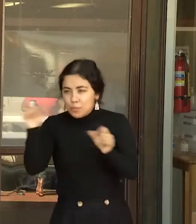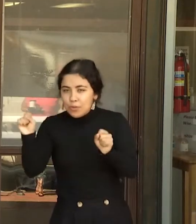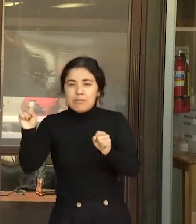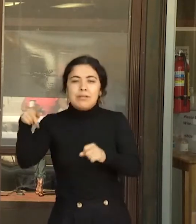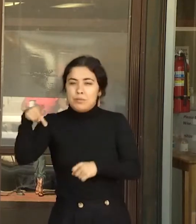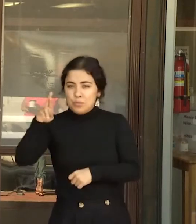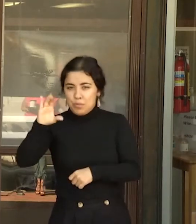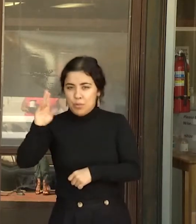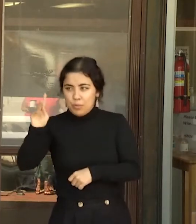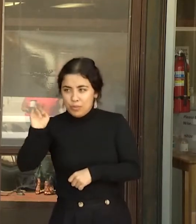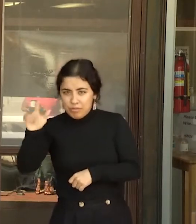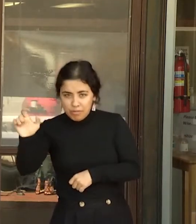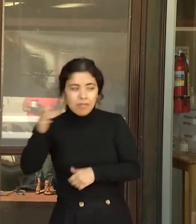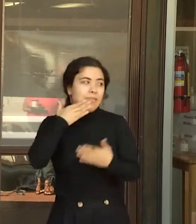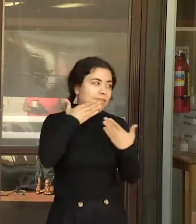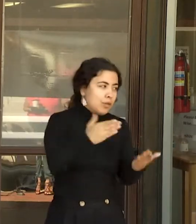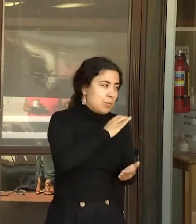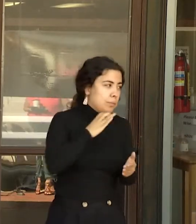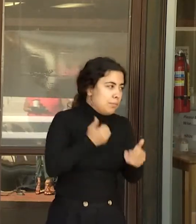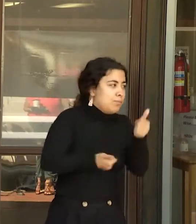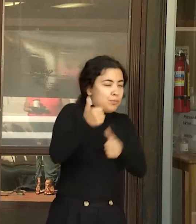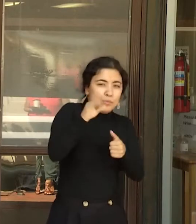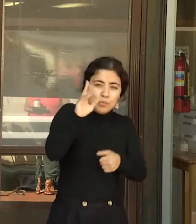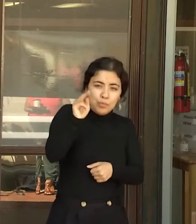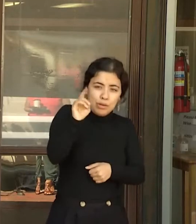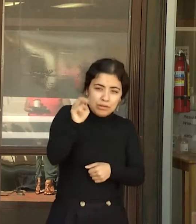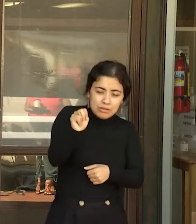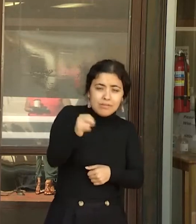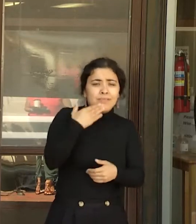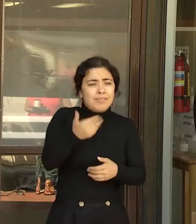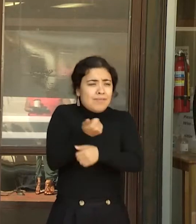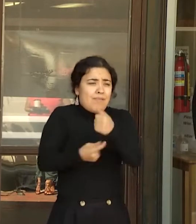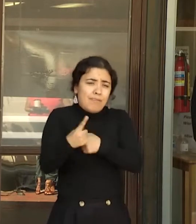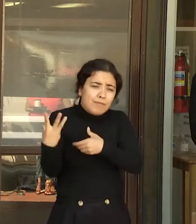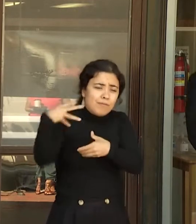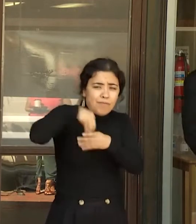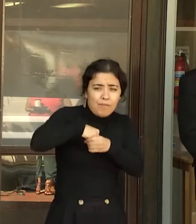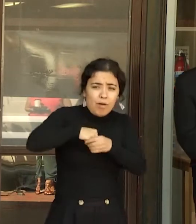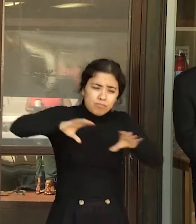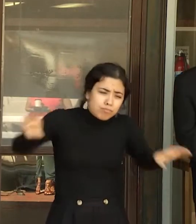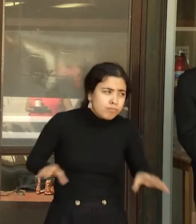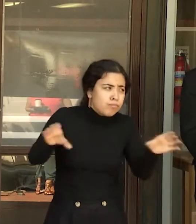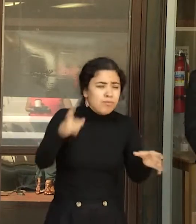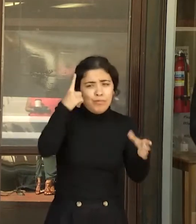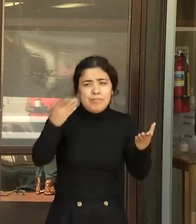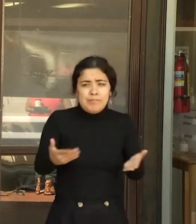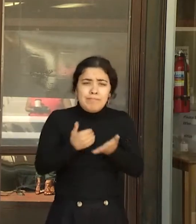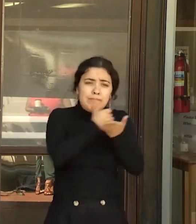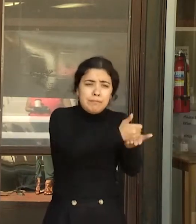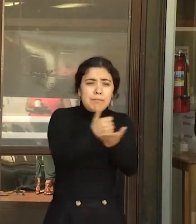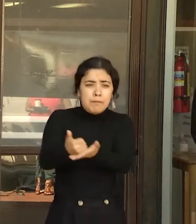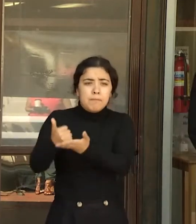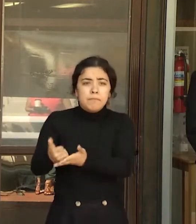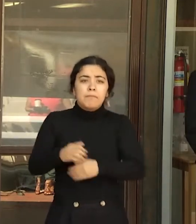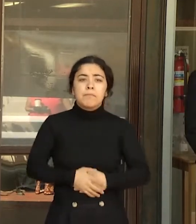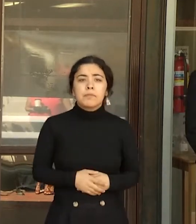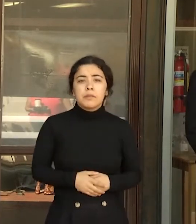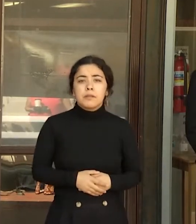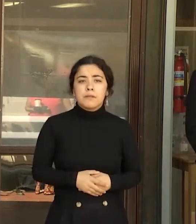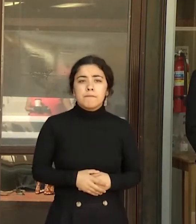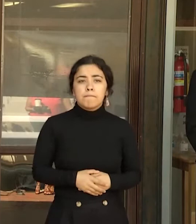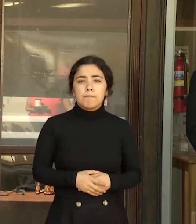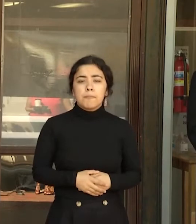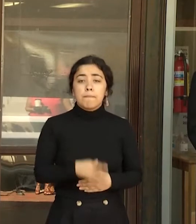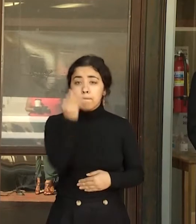Brandon. Thank you, everyone that's part of Cook County for that effect. Let me tell you what we see